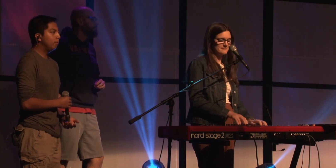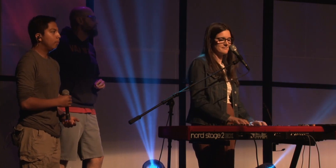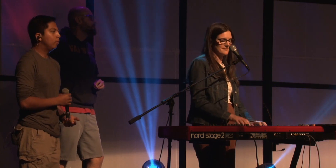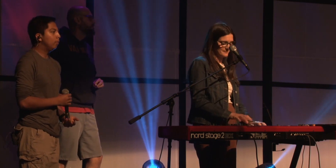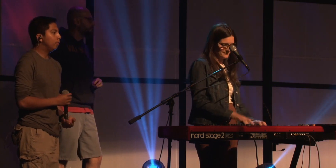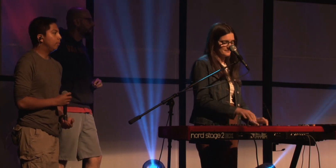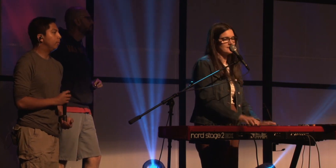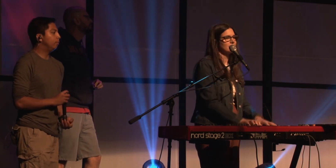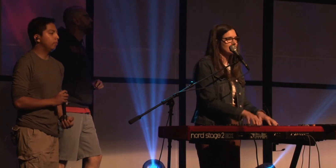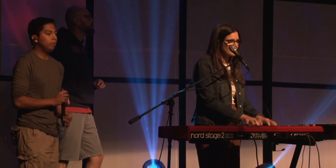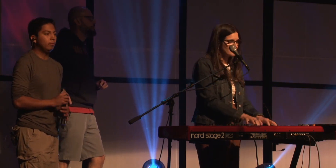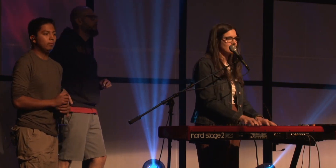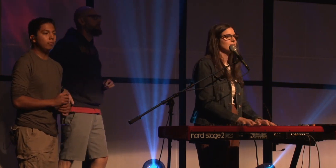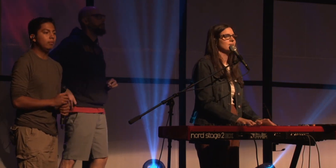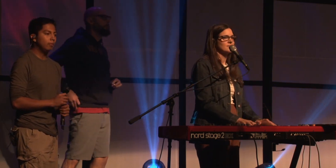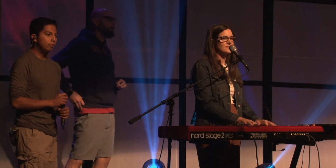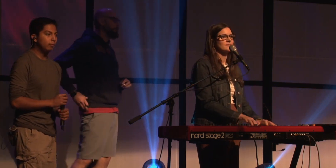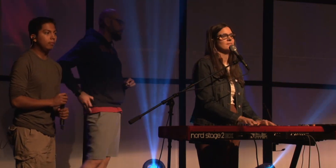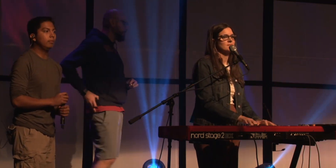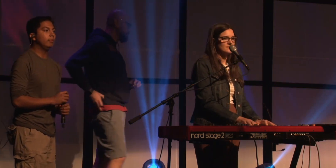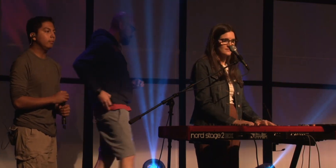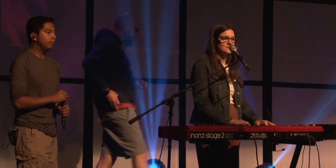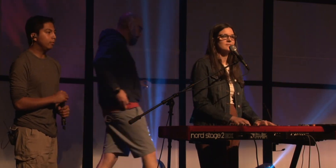Will follow me.